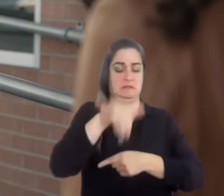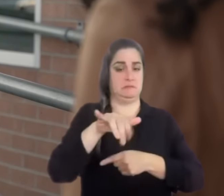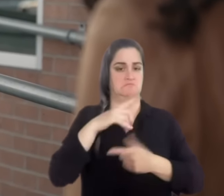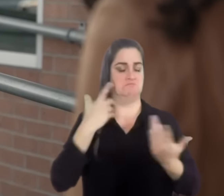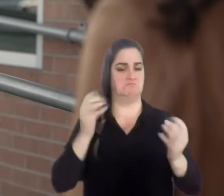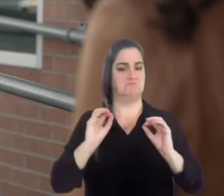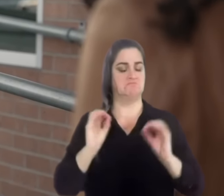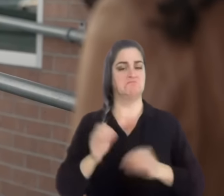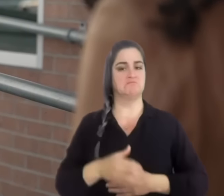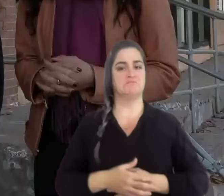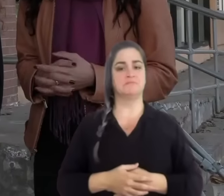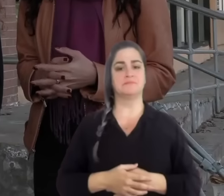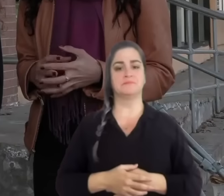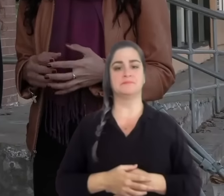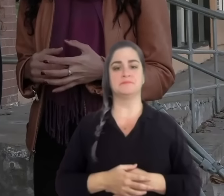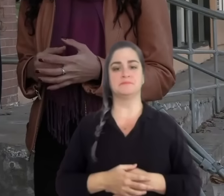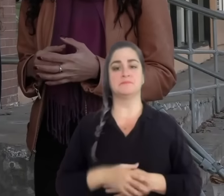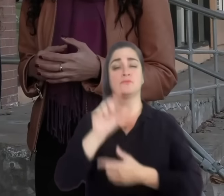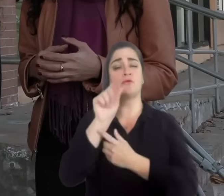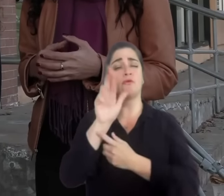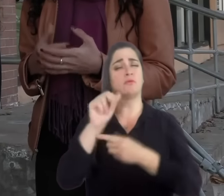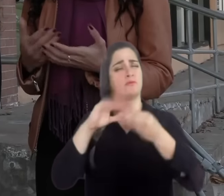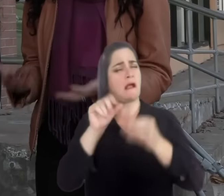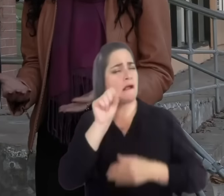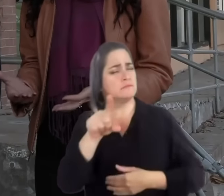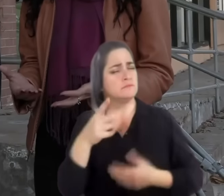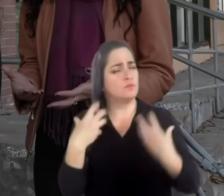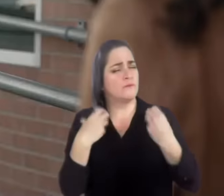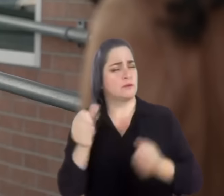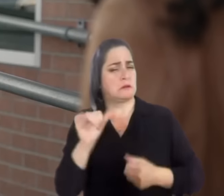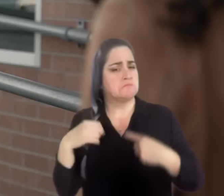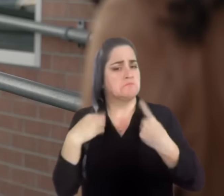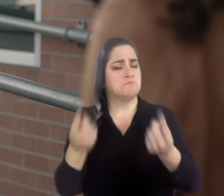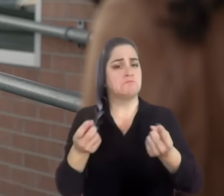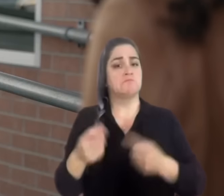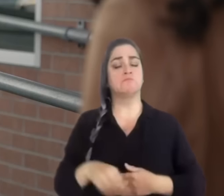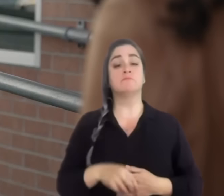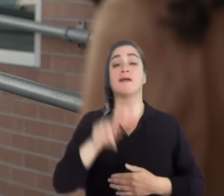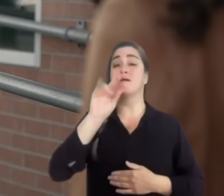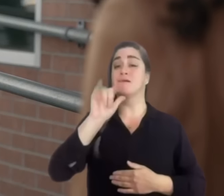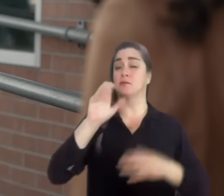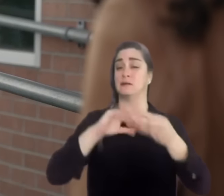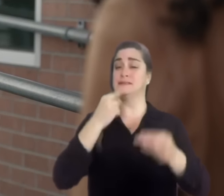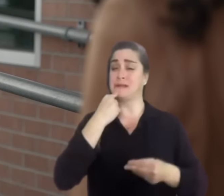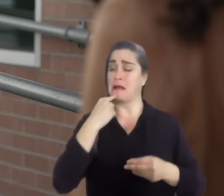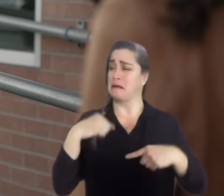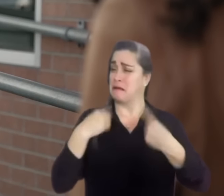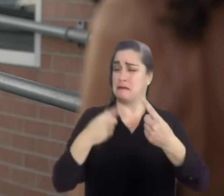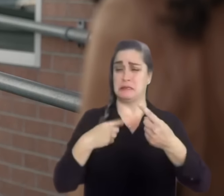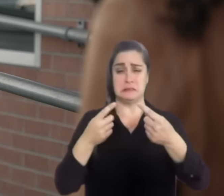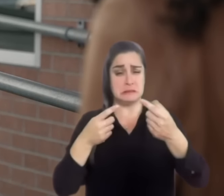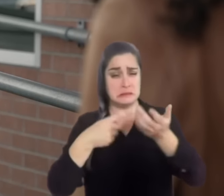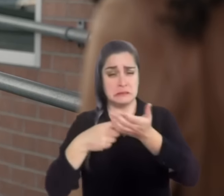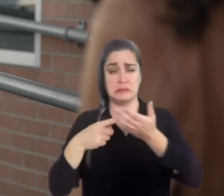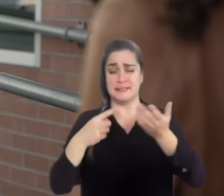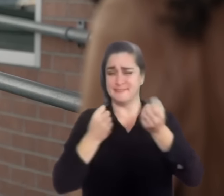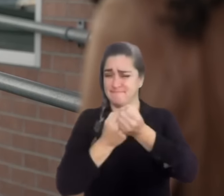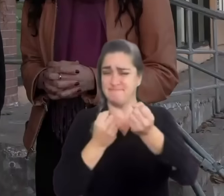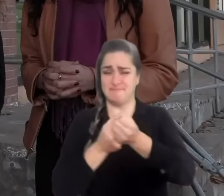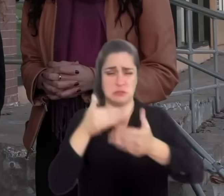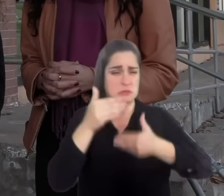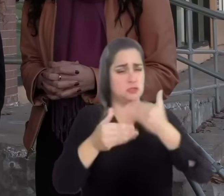nothing that can compare to that. MEGAN What has your recovery been like? MEGAN that we have one another and the support